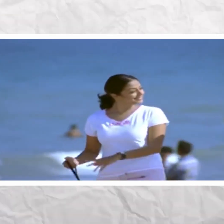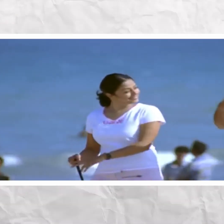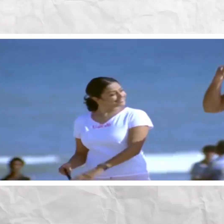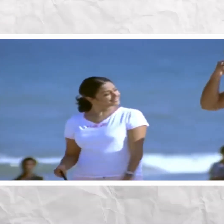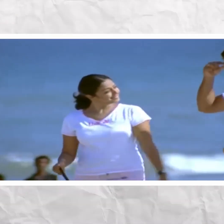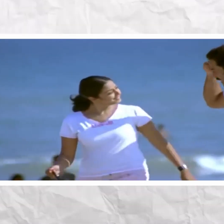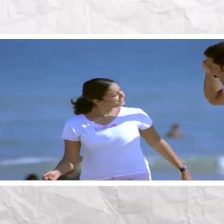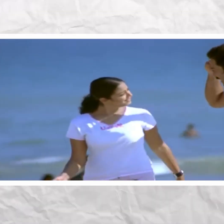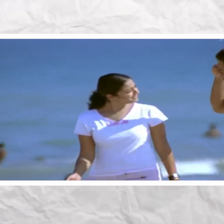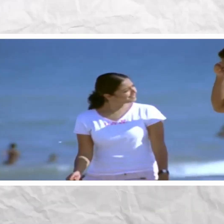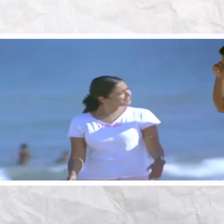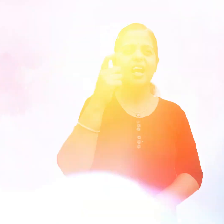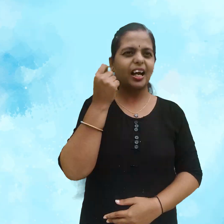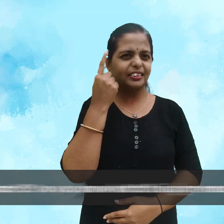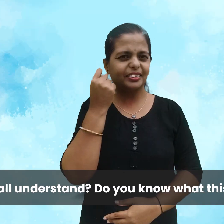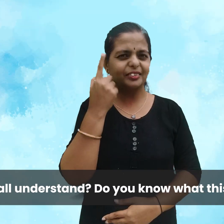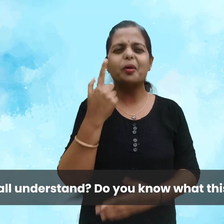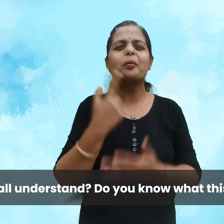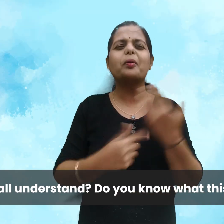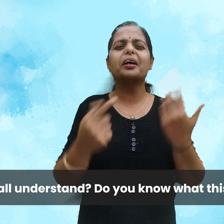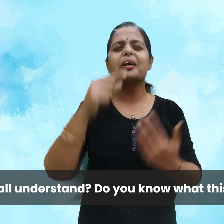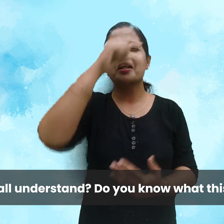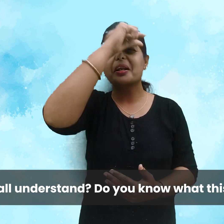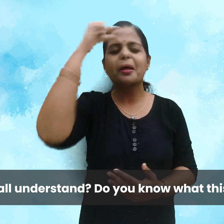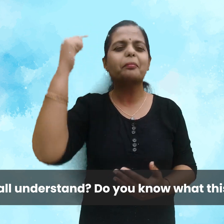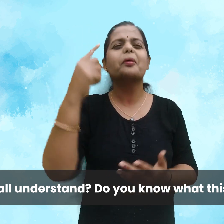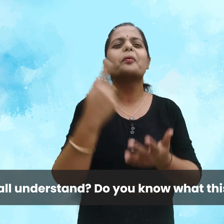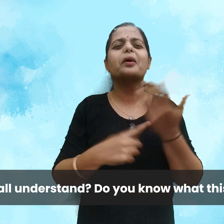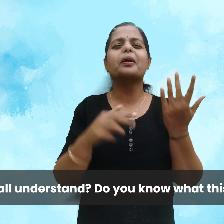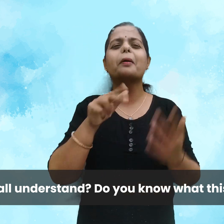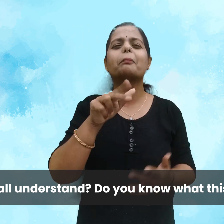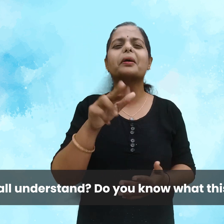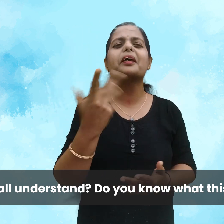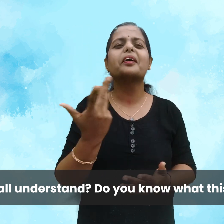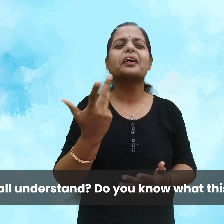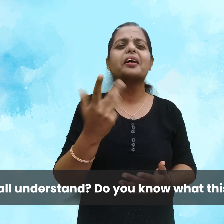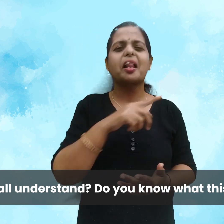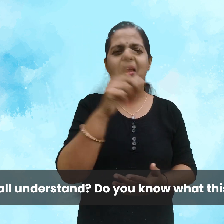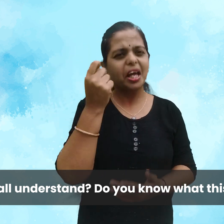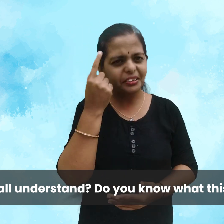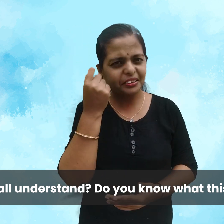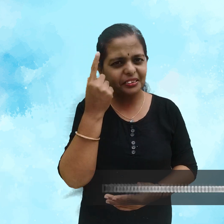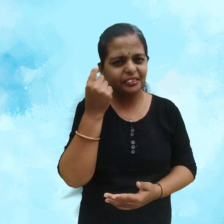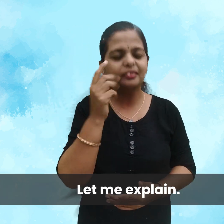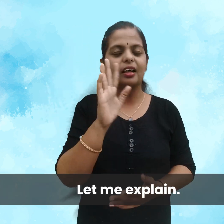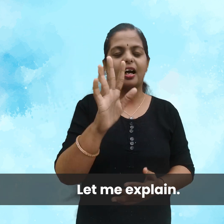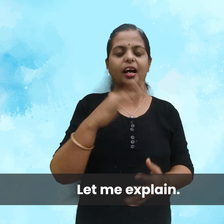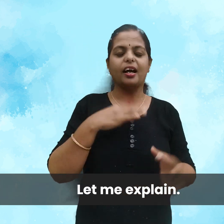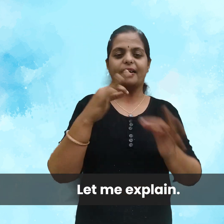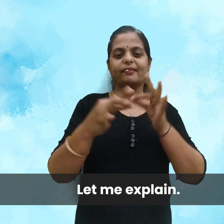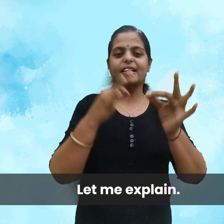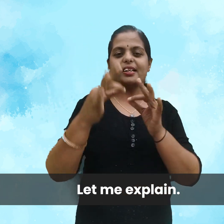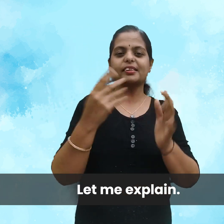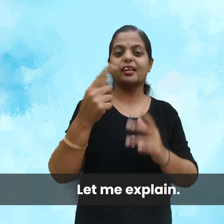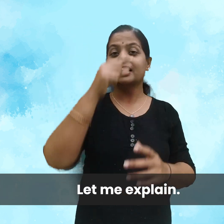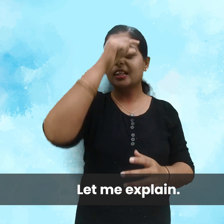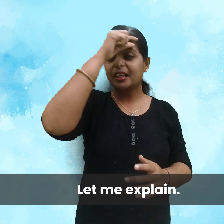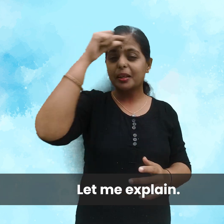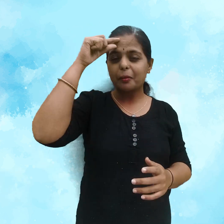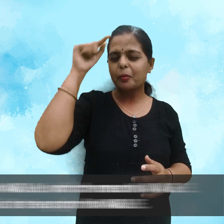My name. Did you all understand? Do you know what this sign means? Let me explain. This is the sign